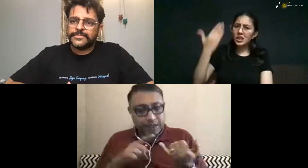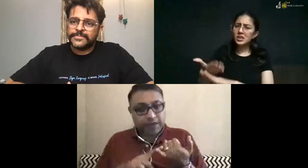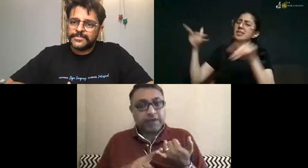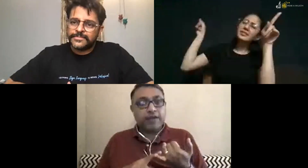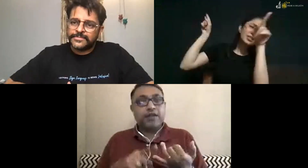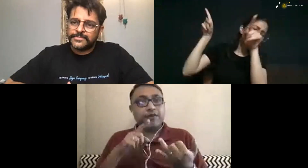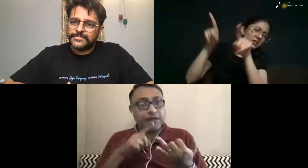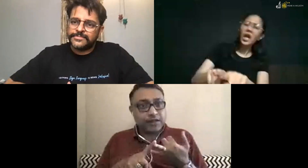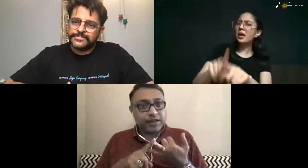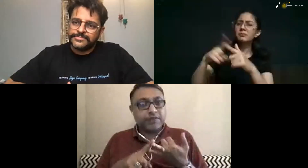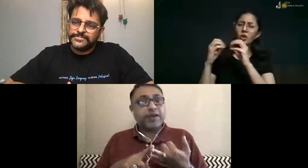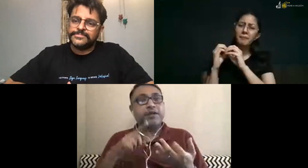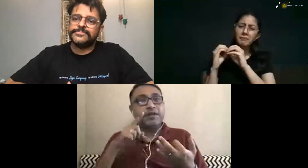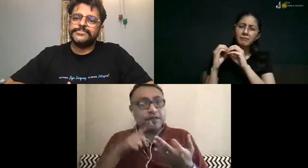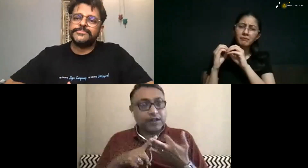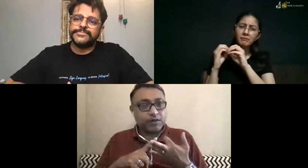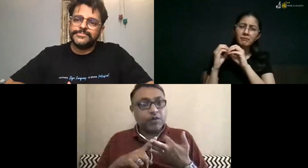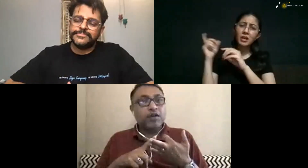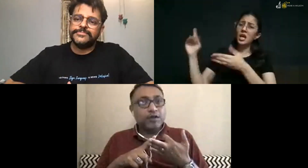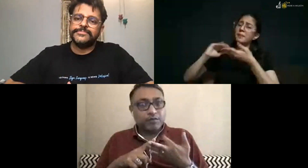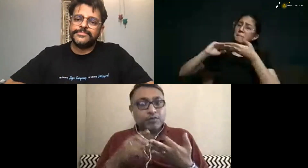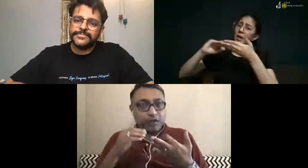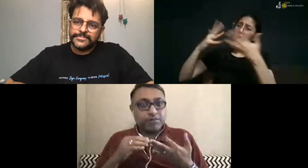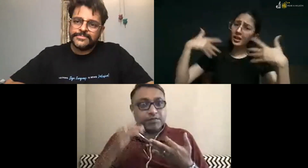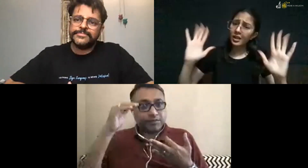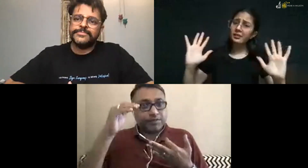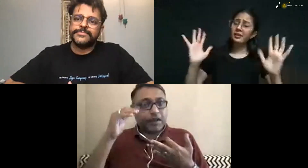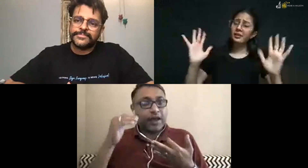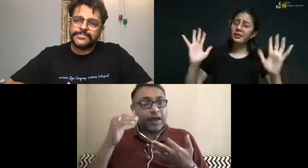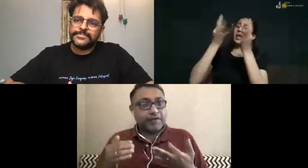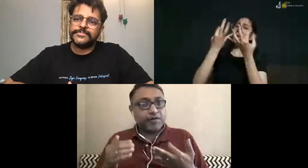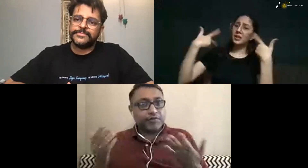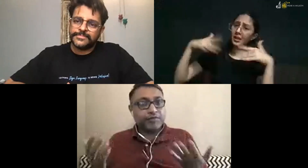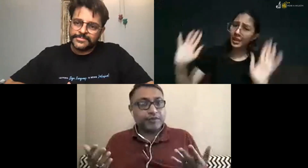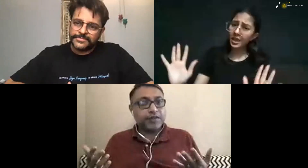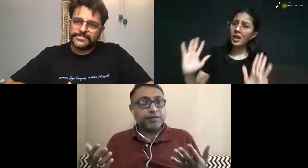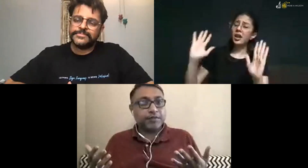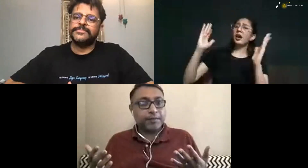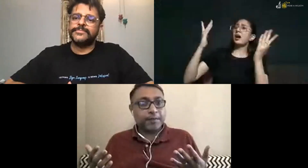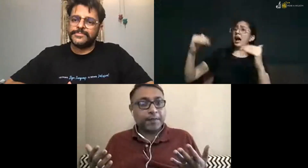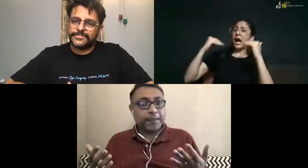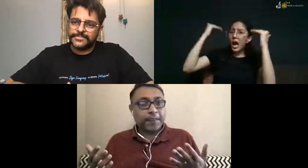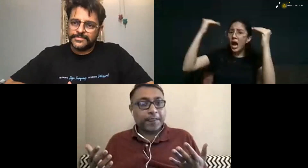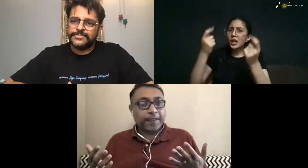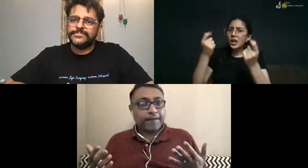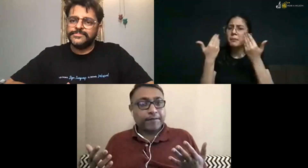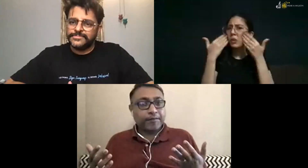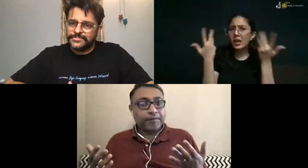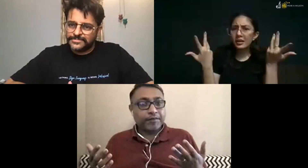he get married? When will he raise a family? When will he go to a higher level of income?